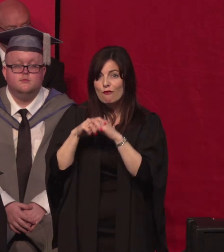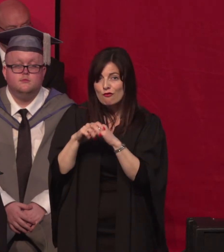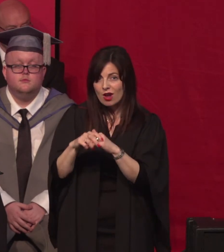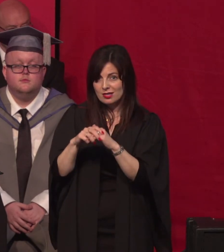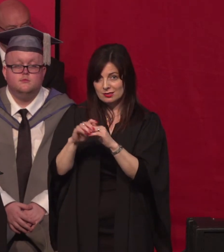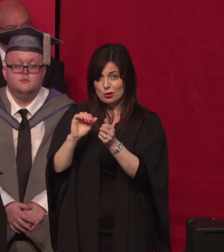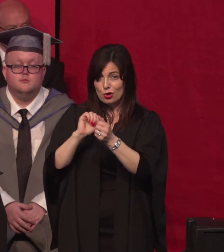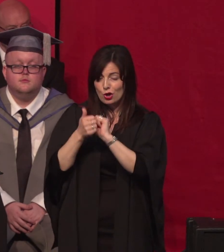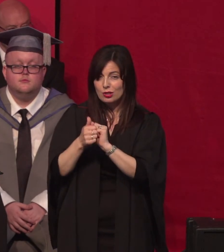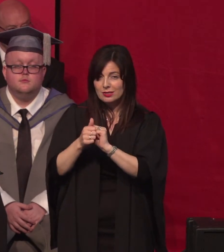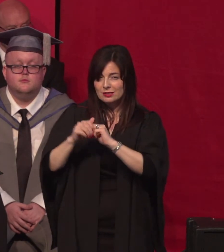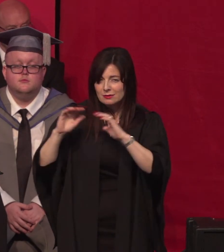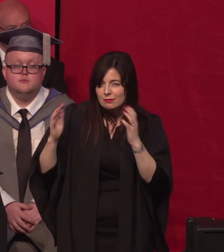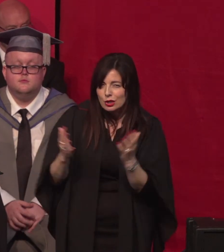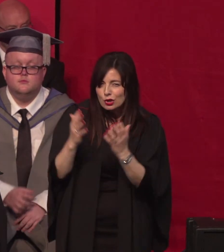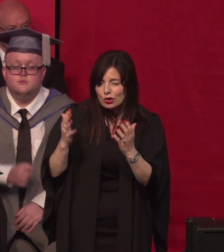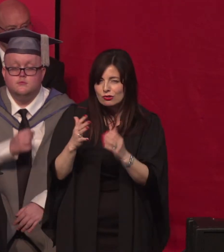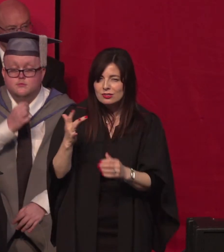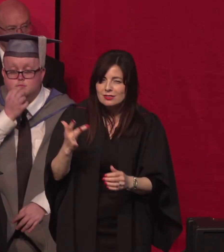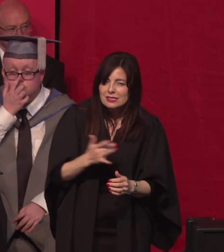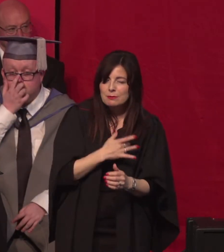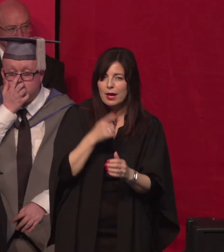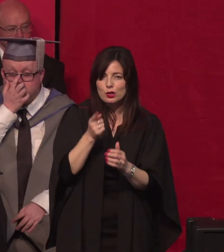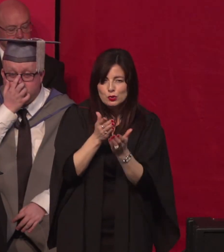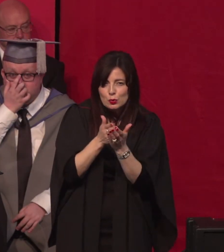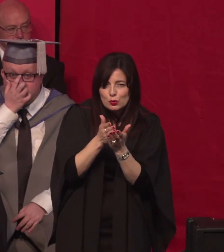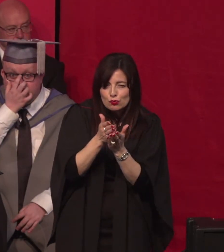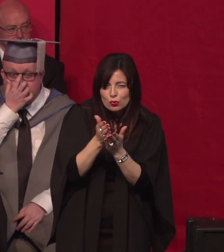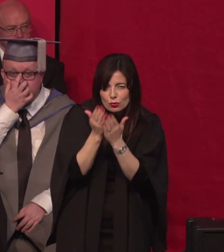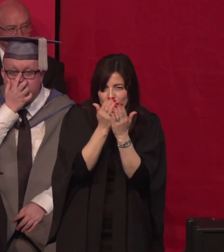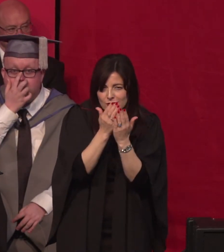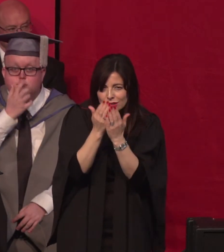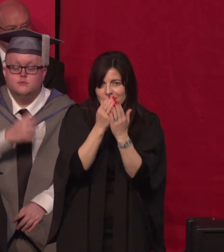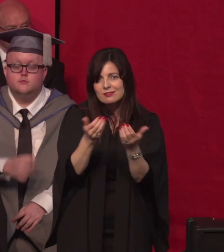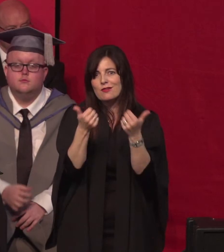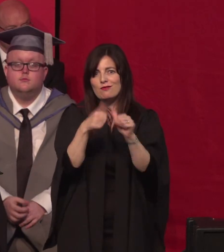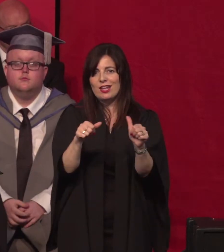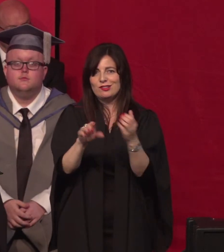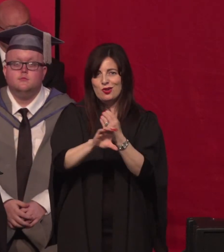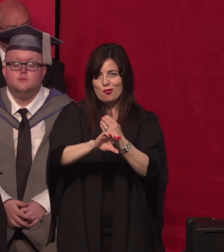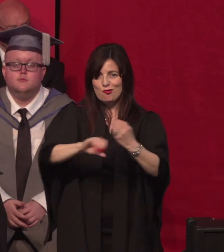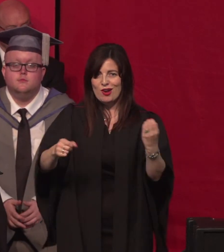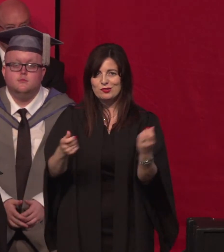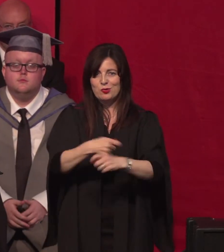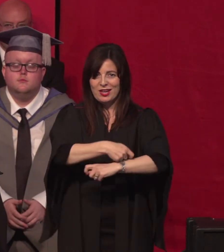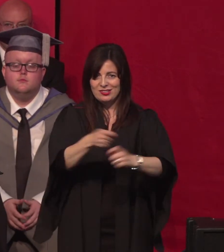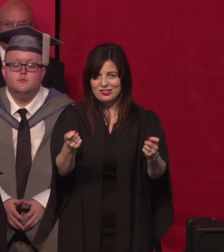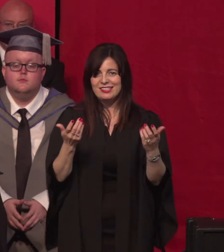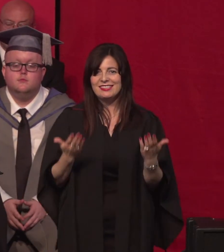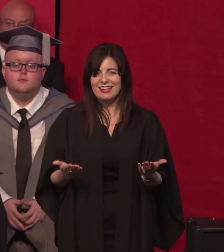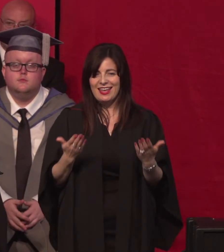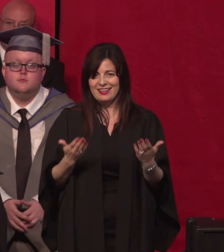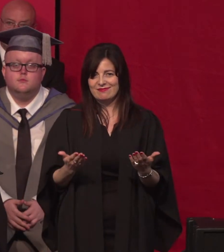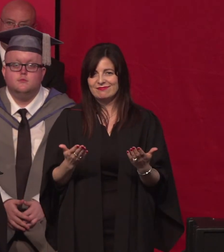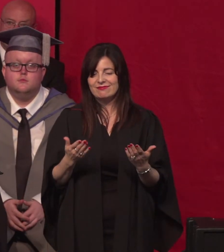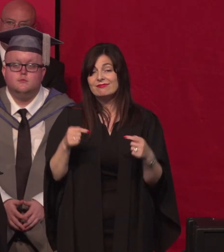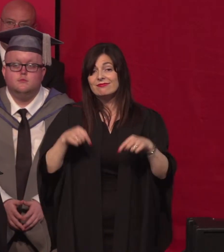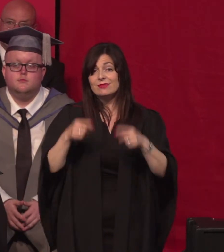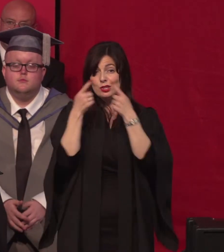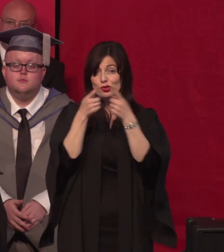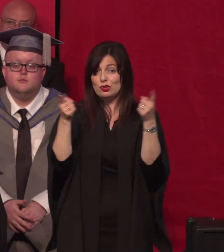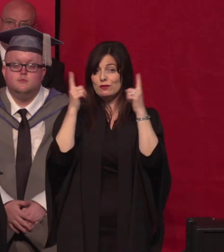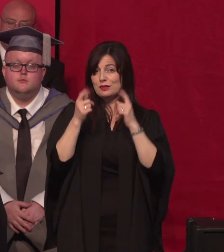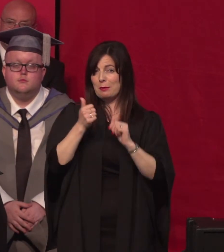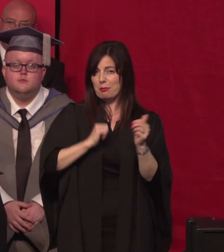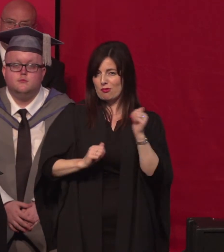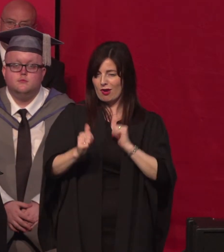and inspired you throughout your studies, culminating in your graduation here today. As a university, we